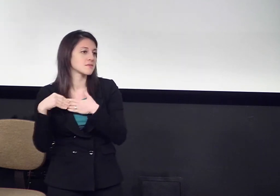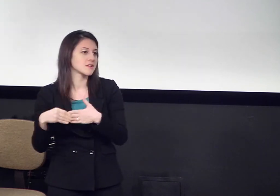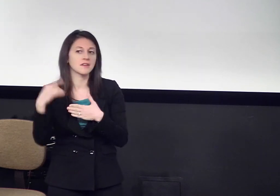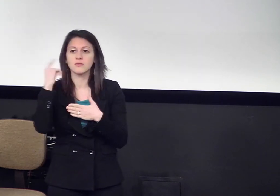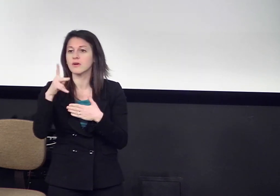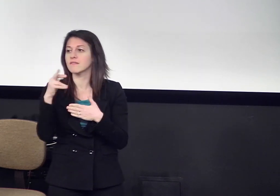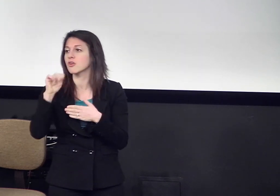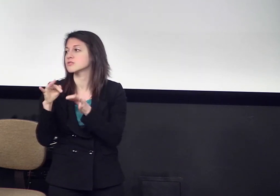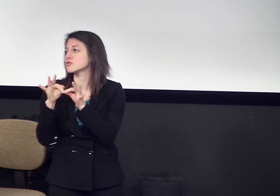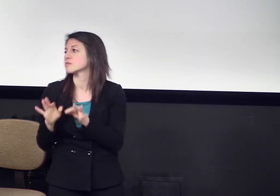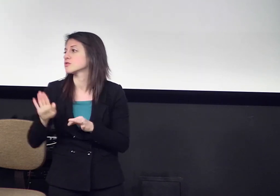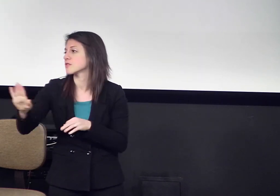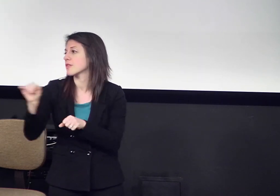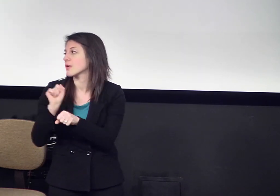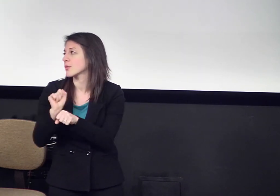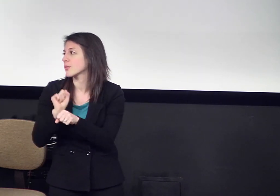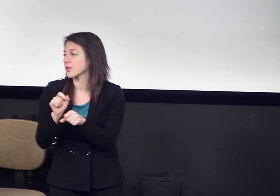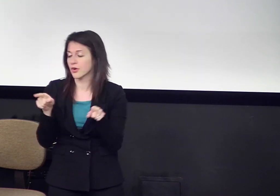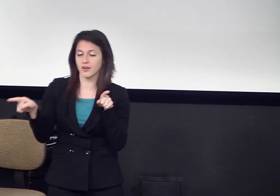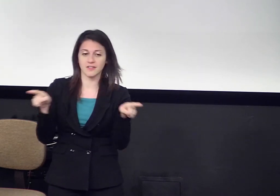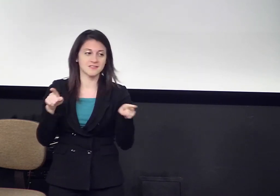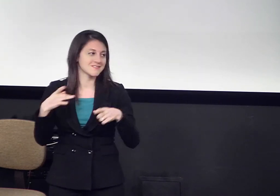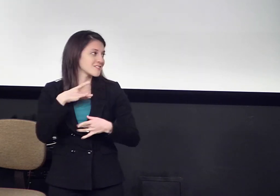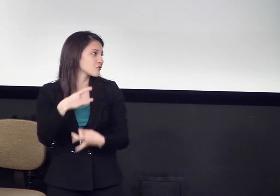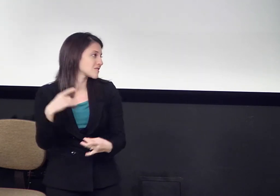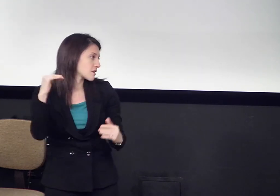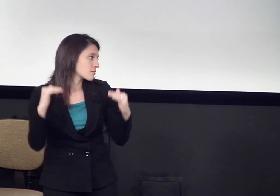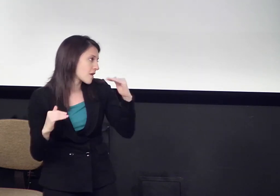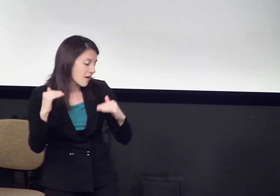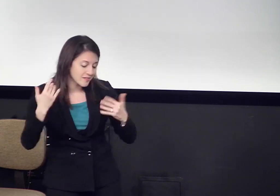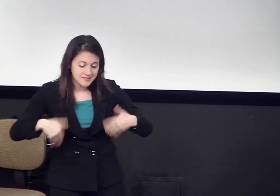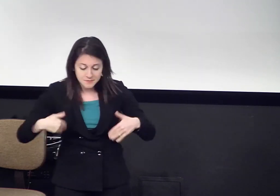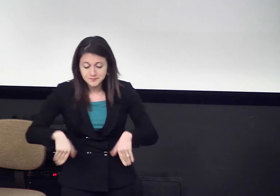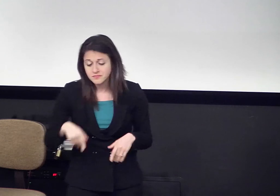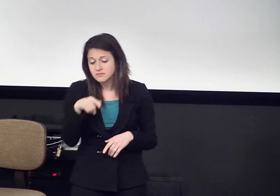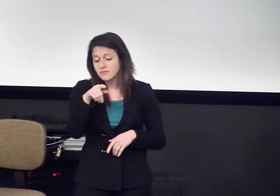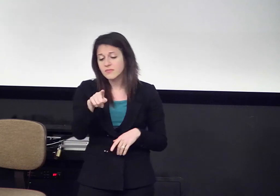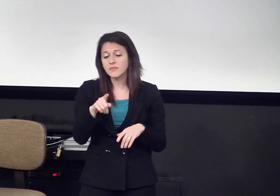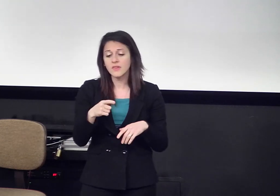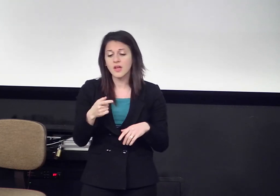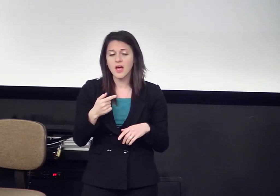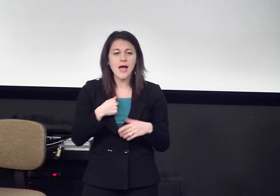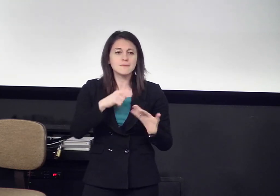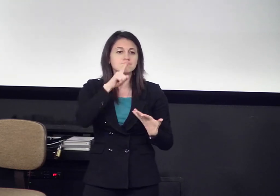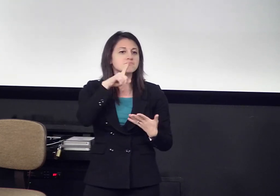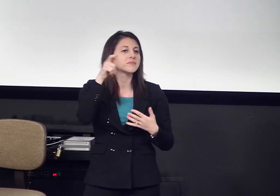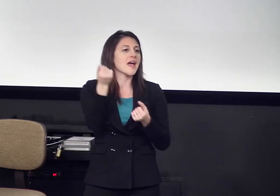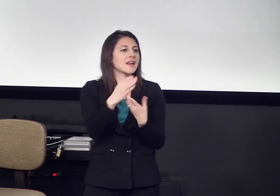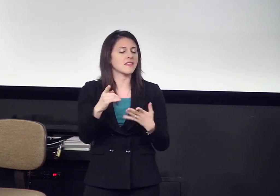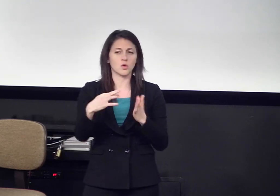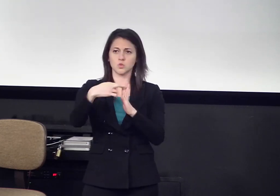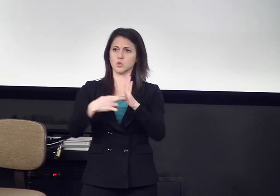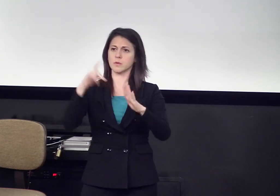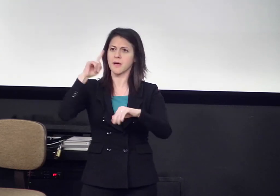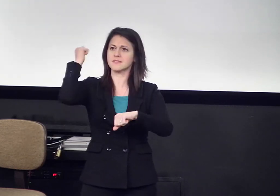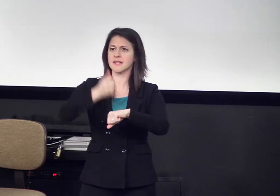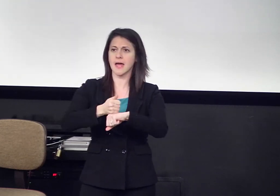and at the same time, there needs to be flexibility for interpreters to be able to do their job effectively. So trying to find that balance is going to be an interesting